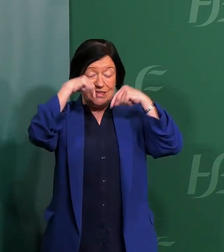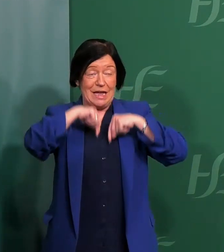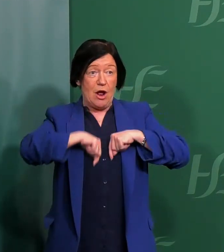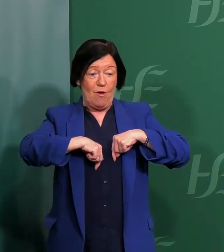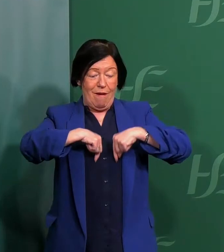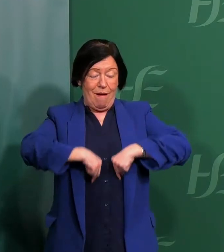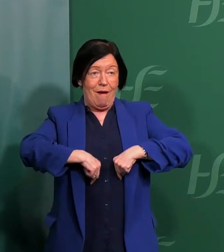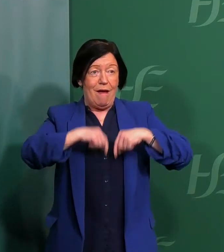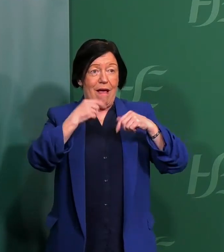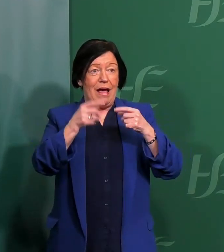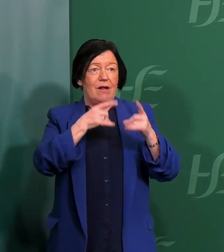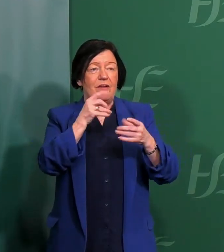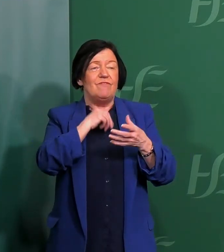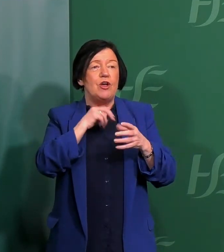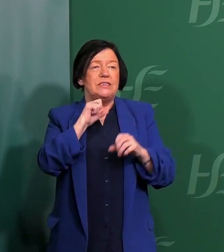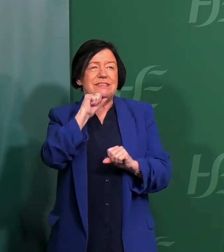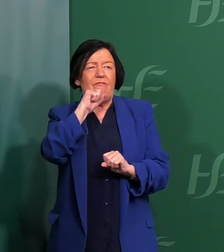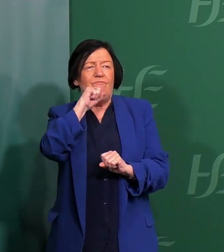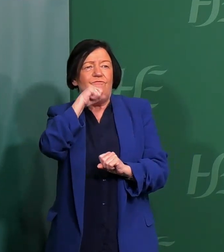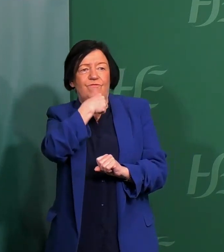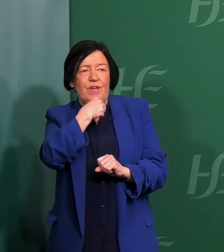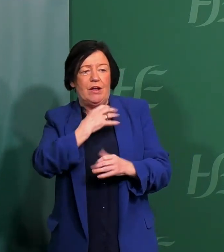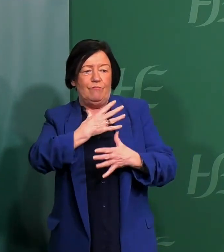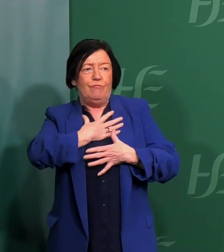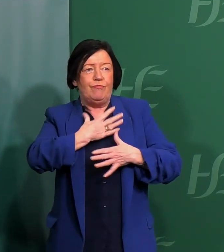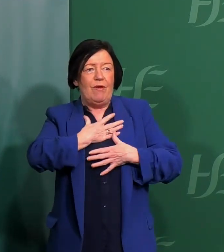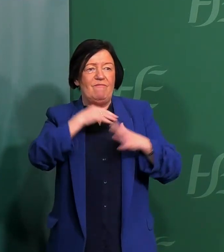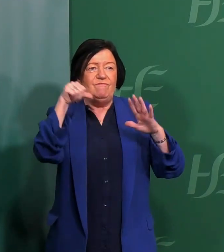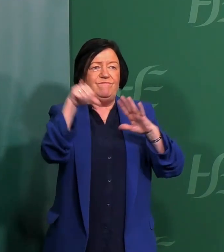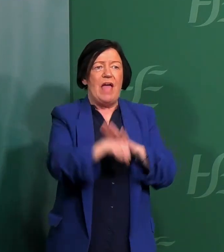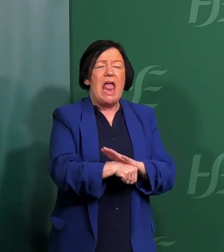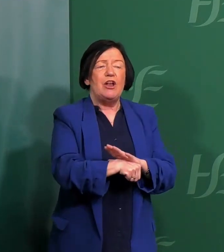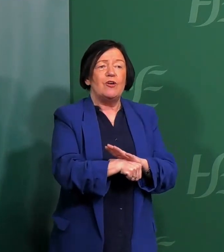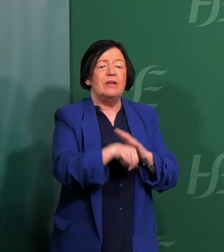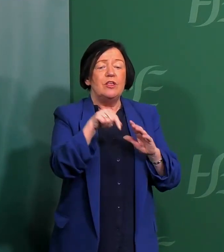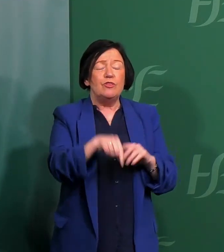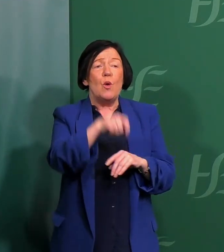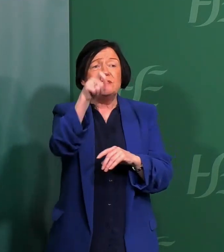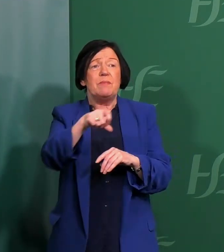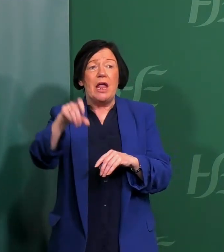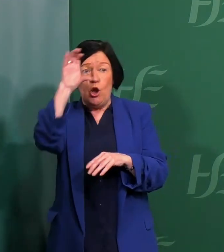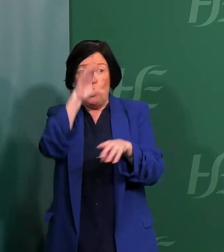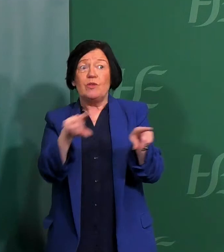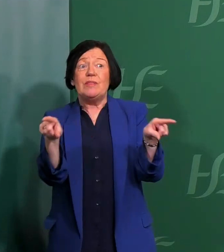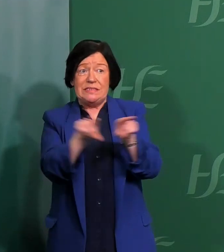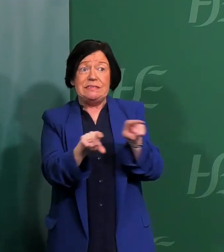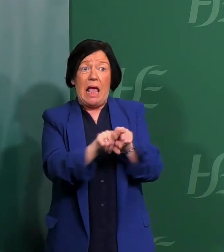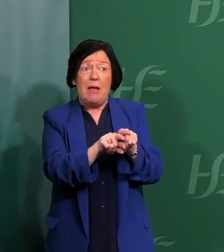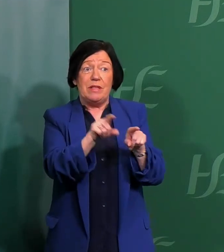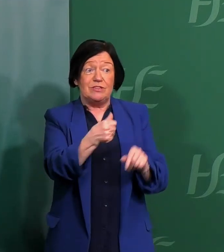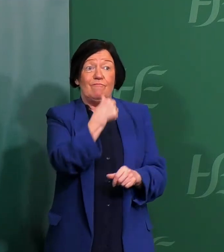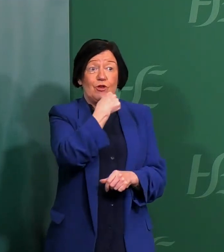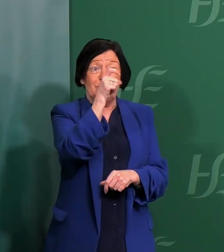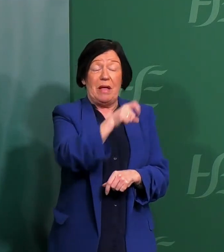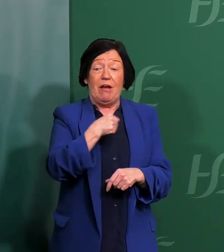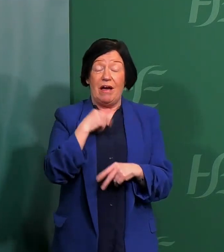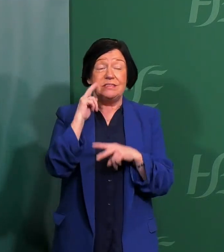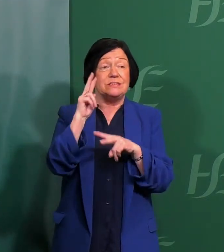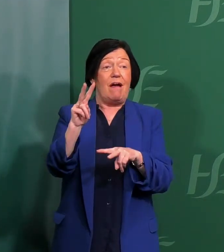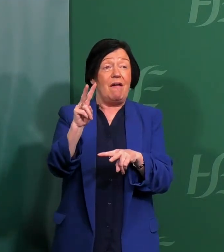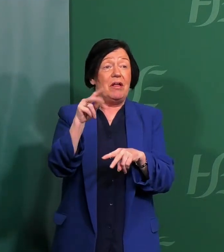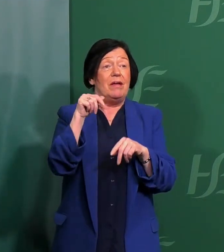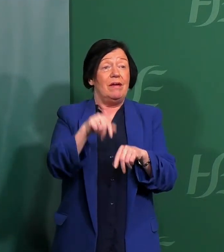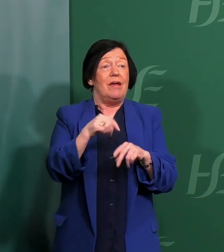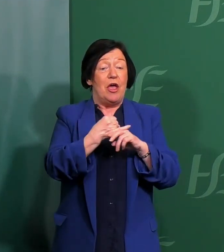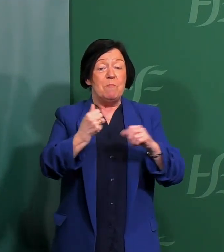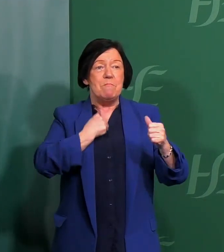airway passages and causes a very severe respiratory failure. Those patients look the same as the first patients I saw here